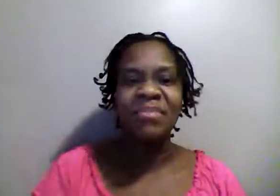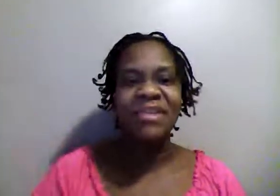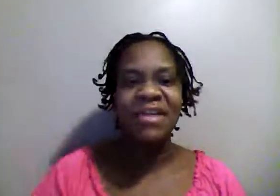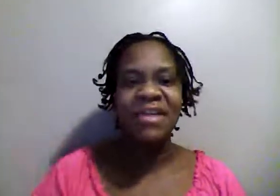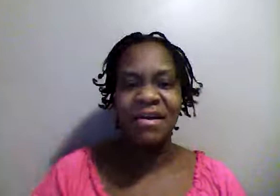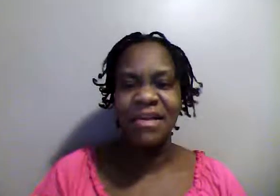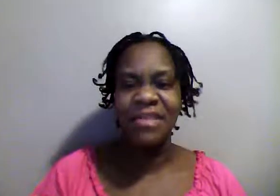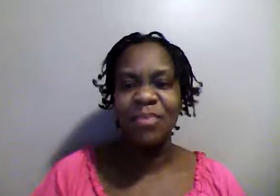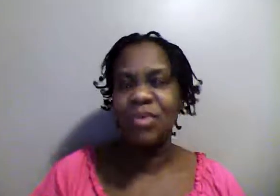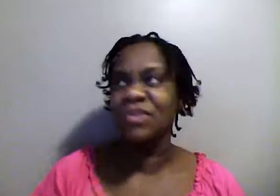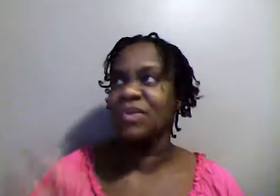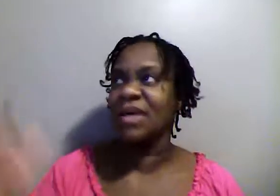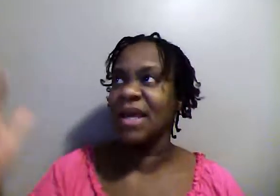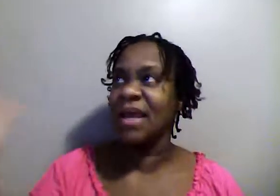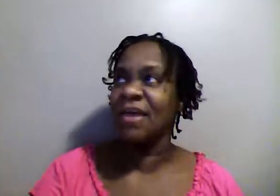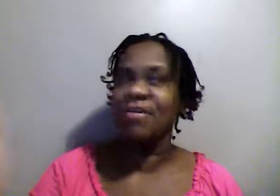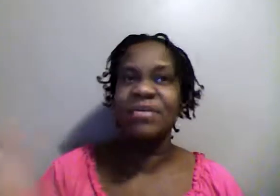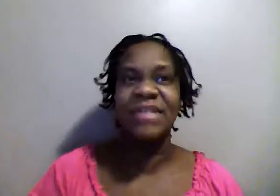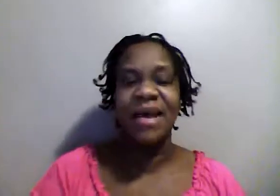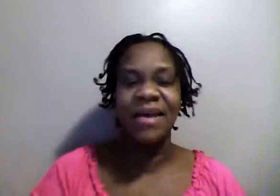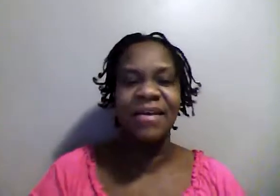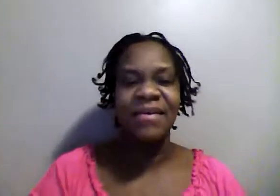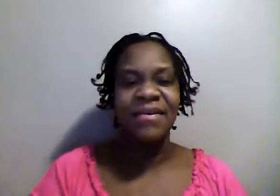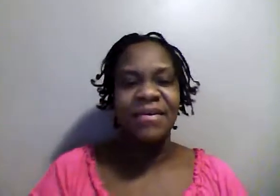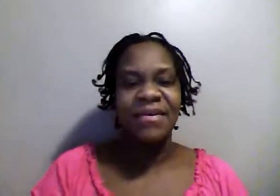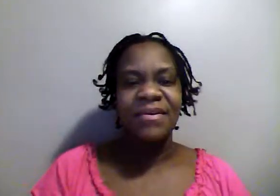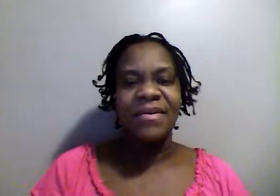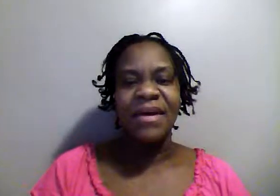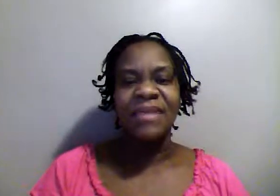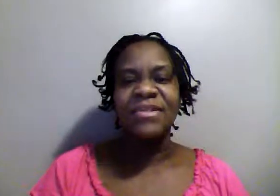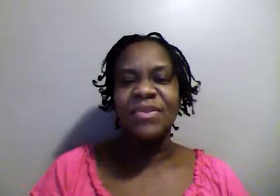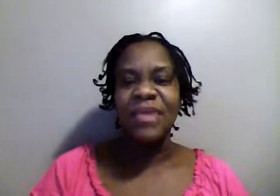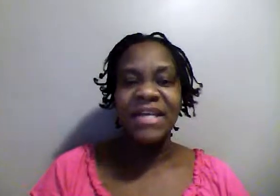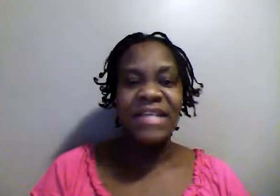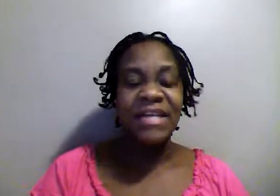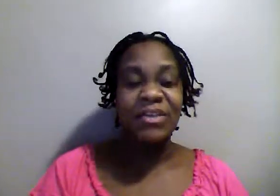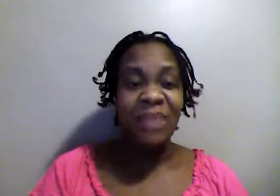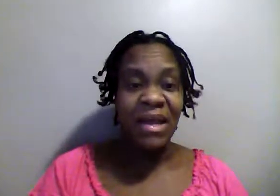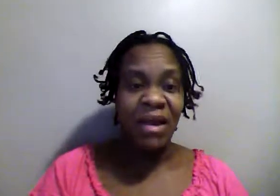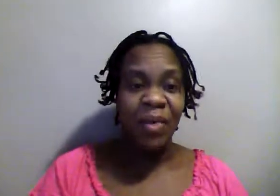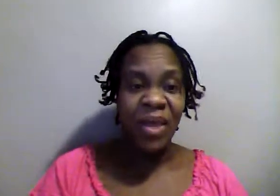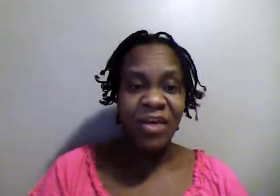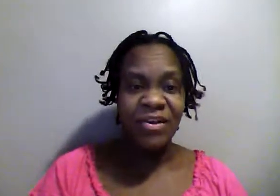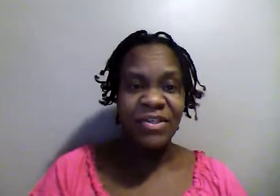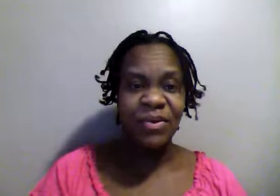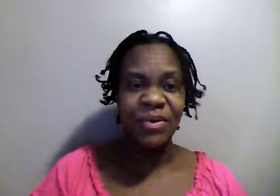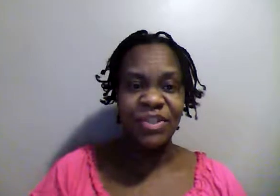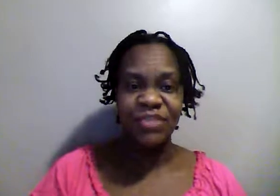they're not exposed to the air outside, and so they tend to be a lot weaker. So to strengthen